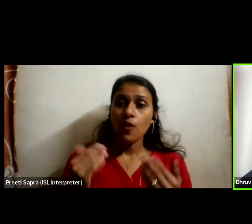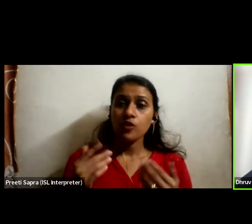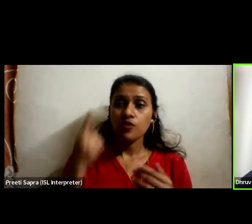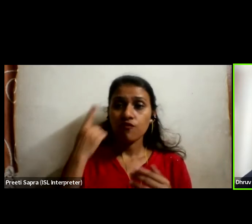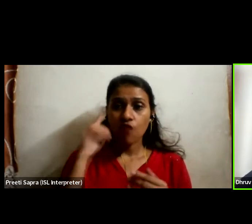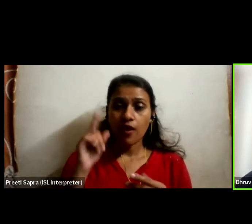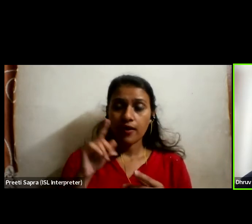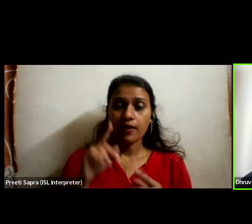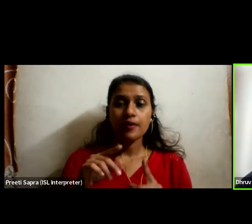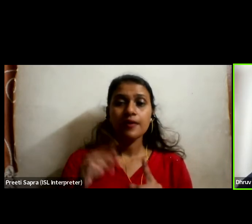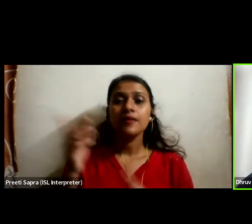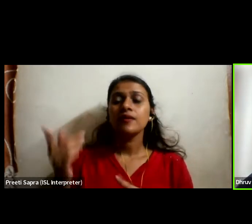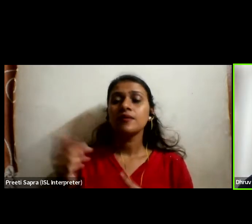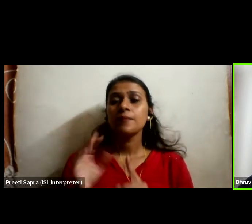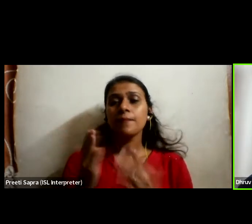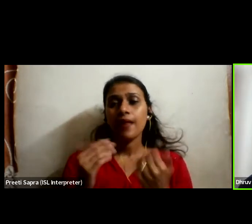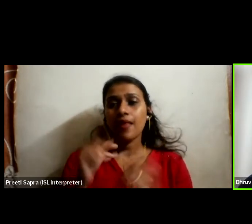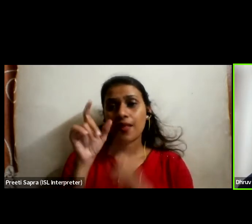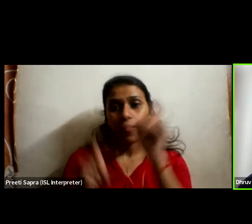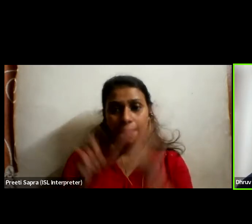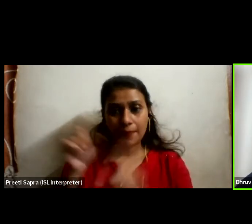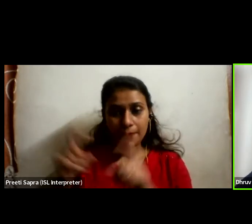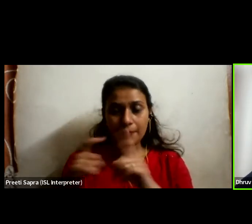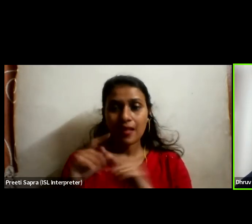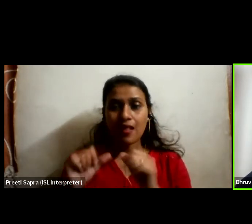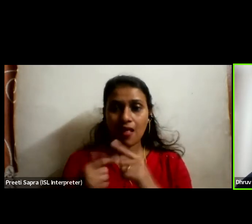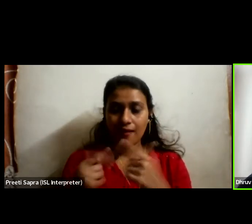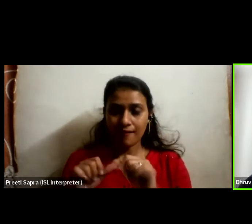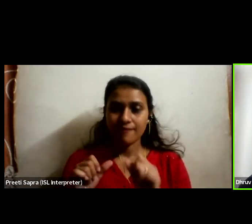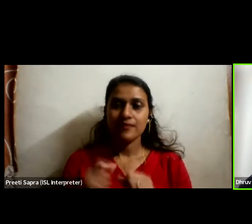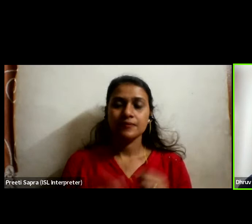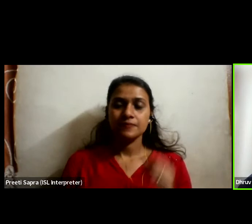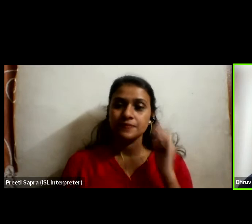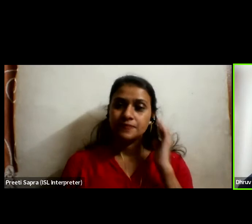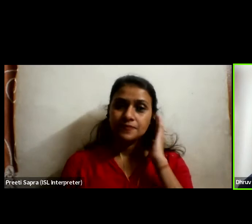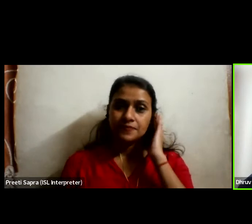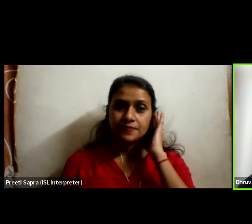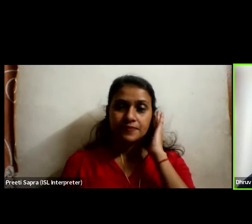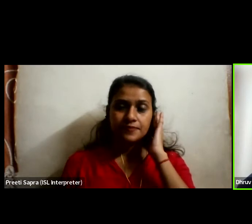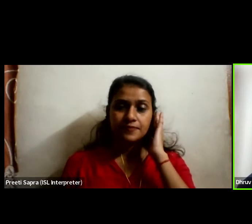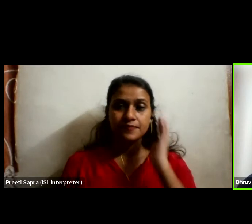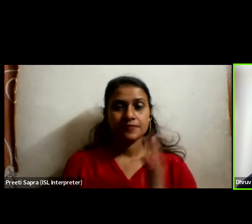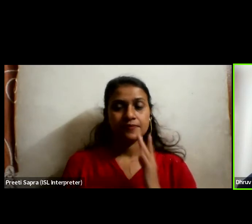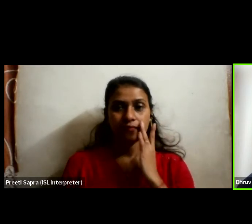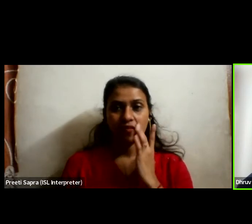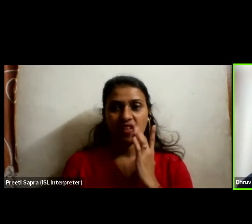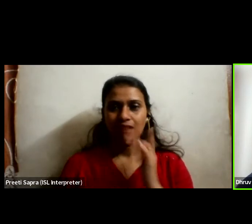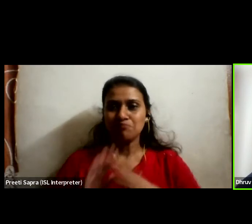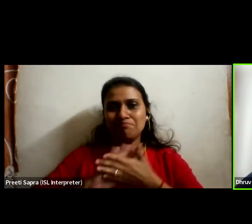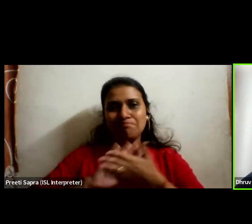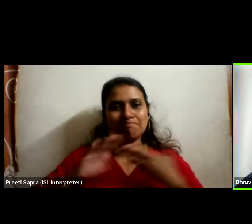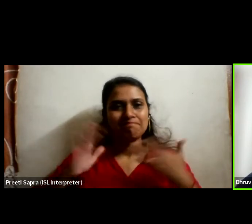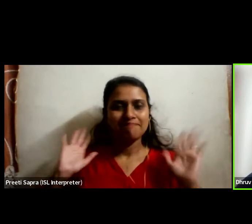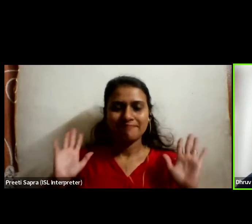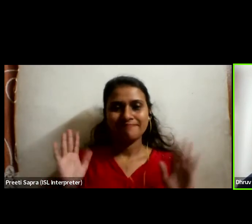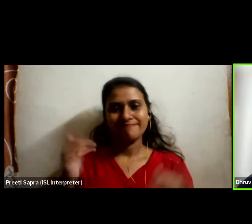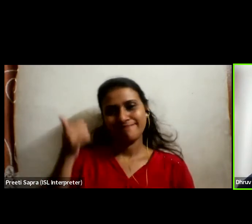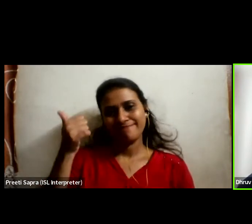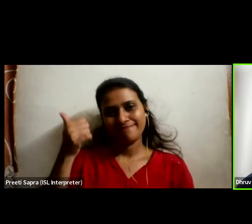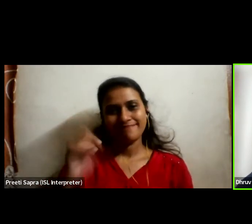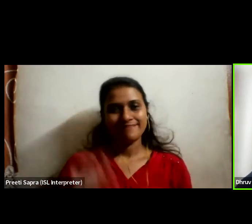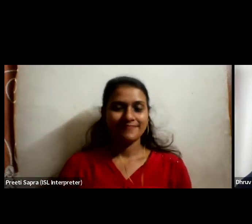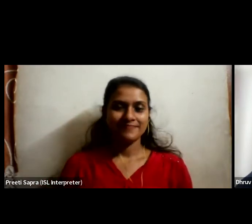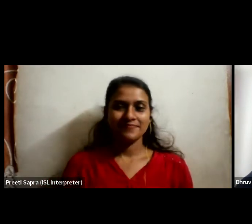data protection legislation, have to be narrowly tailored and well defined. That will be that from me, Jai. Thank